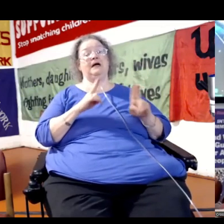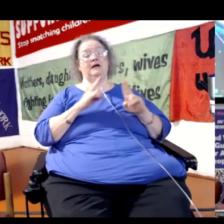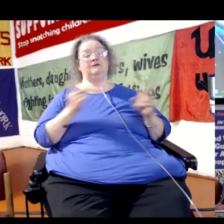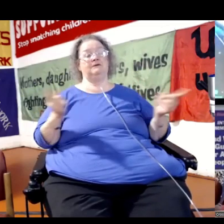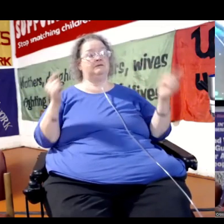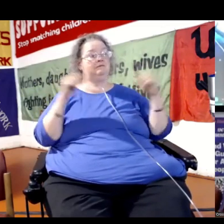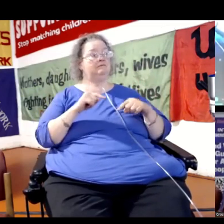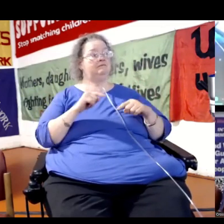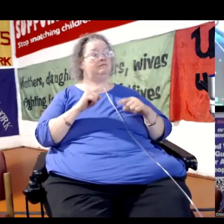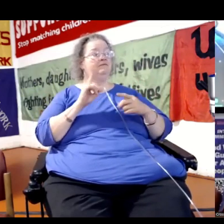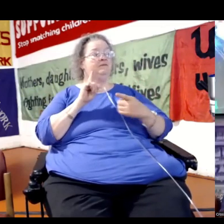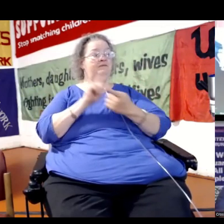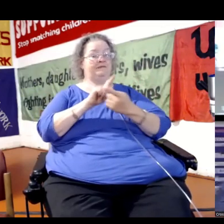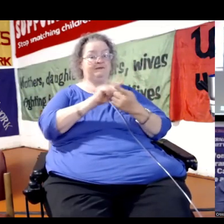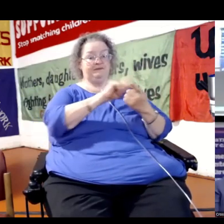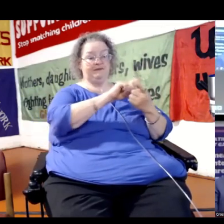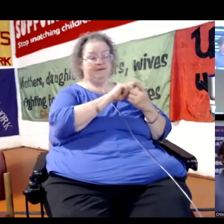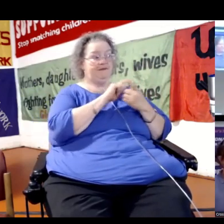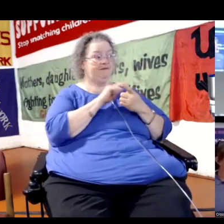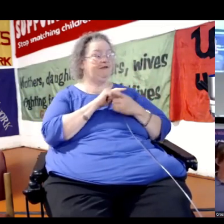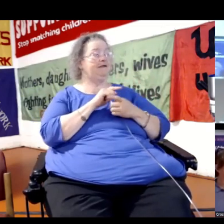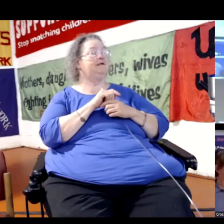and not even Annie, but it's terrifying, amazing.